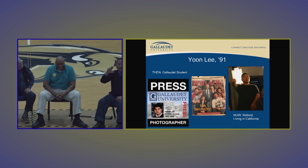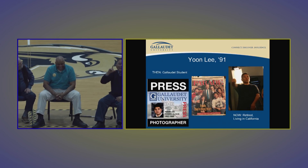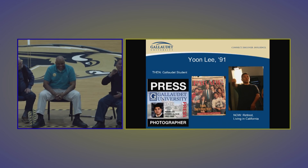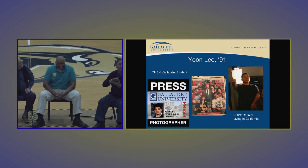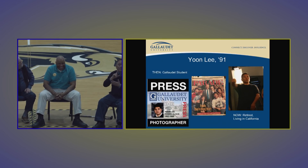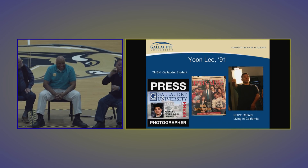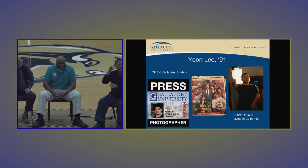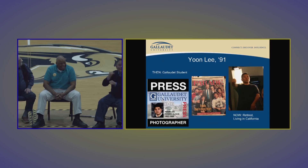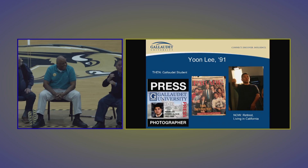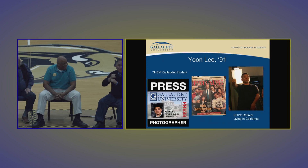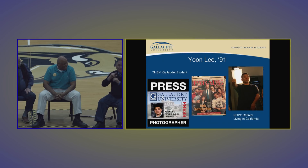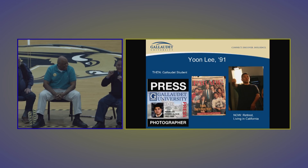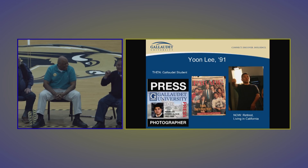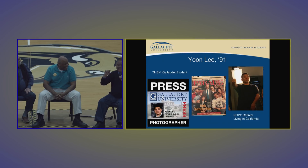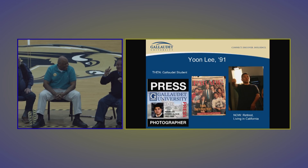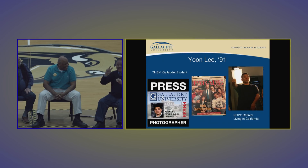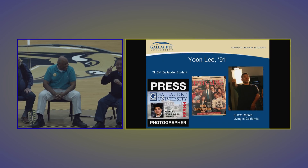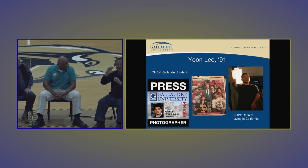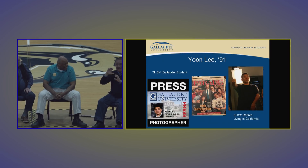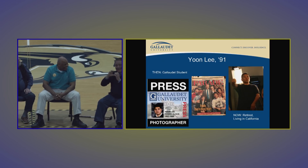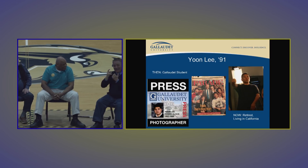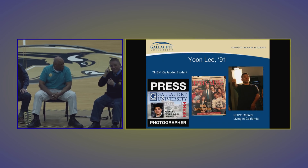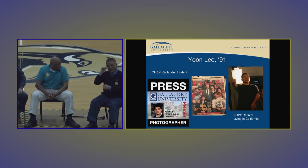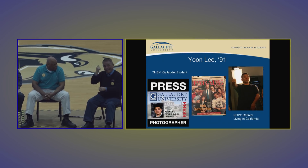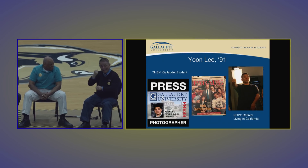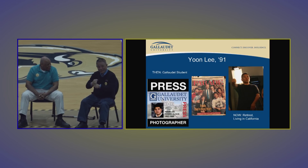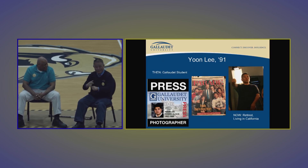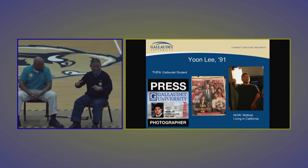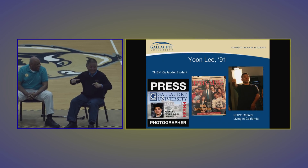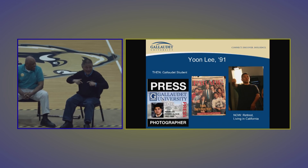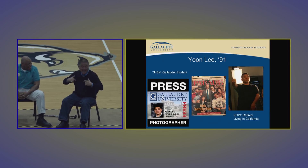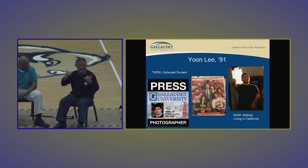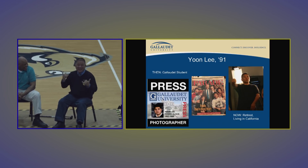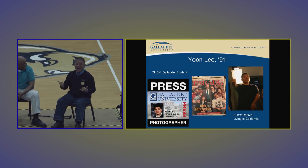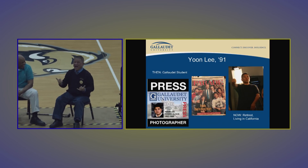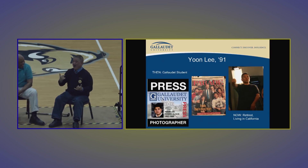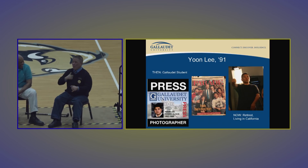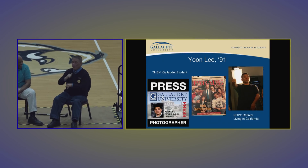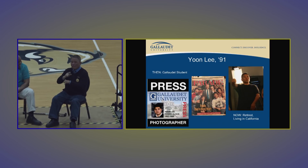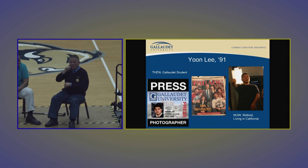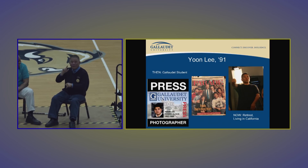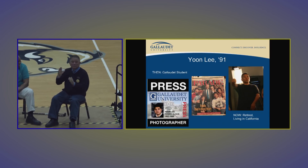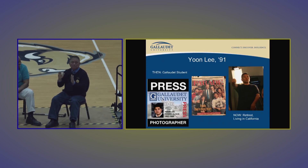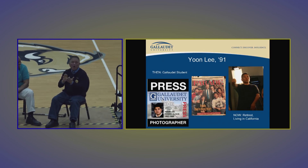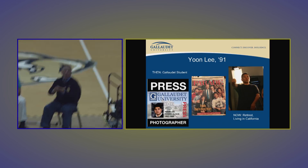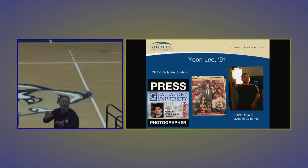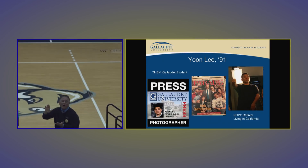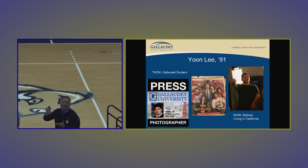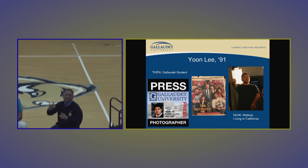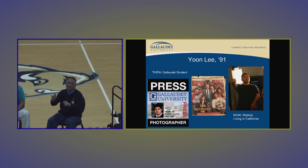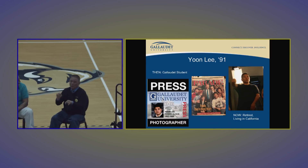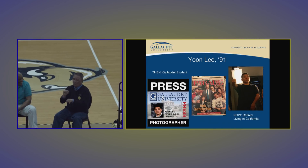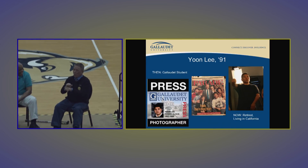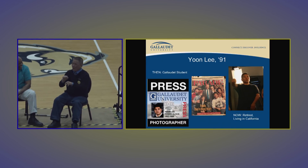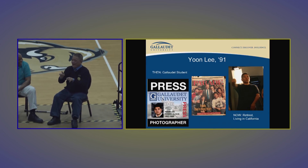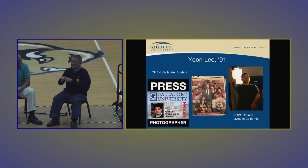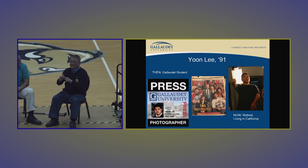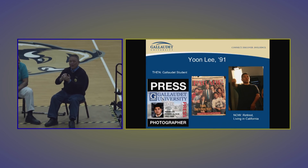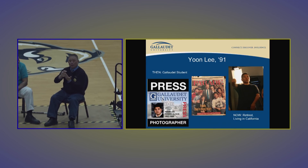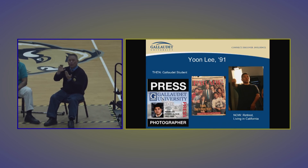I'm retired at CSDR Riverside and used to teach the TV class for several years. Now I work with a